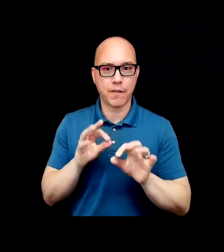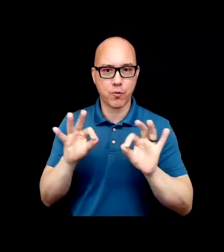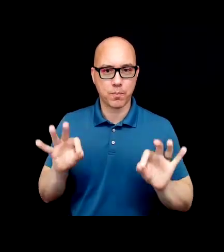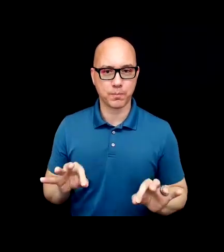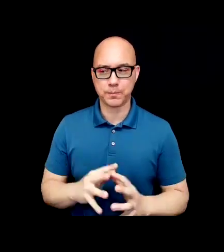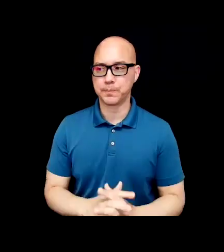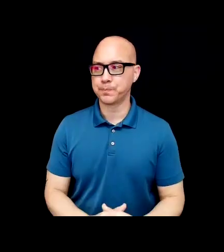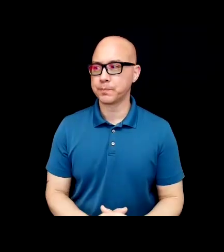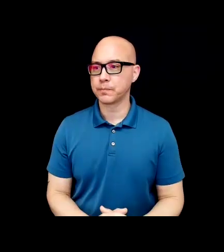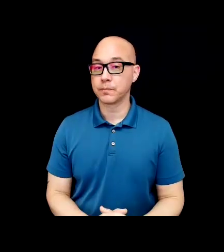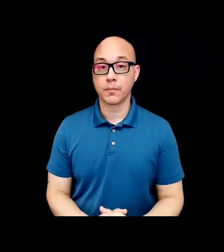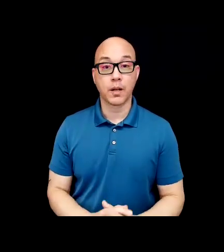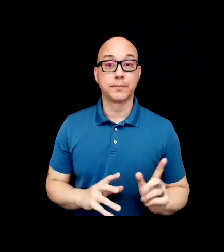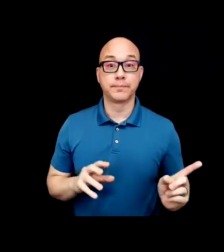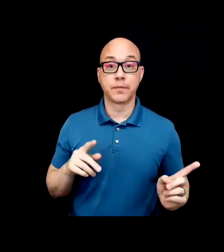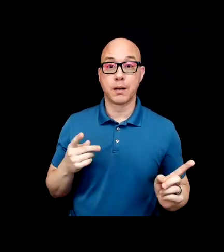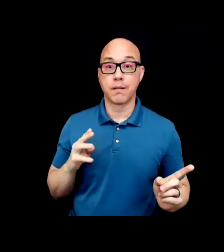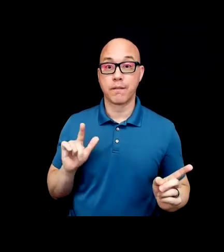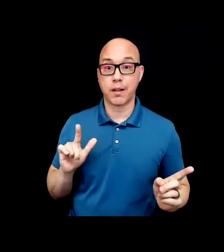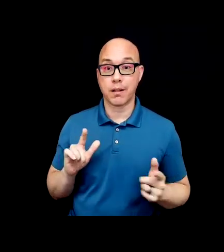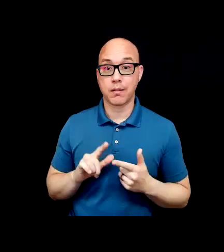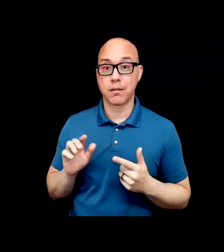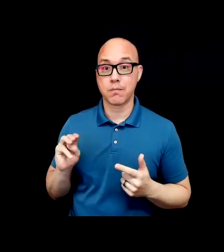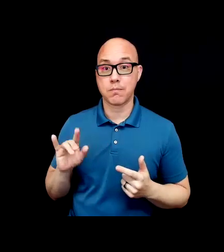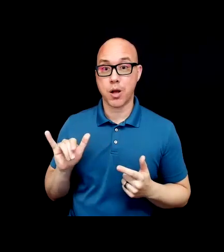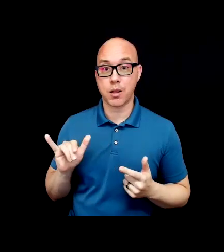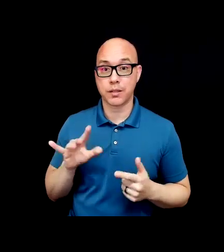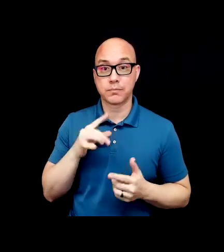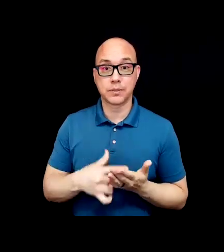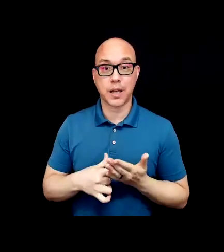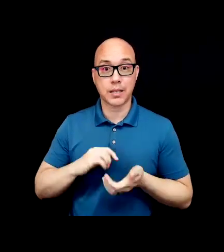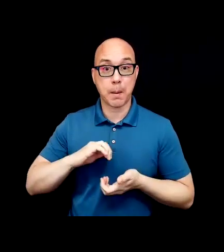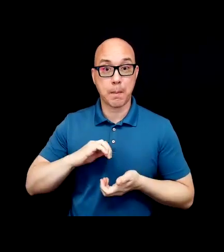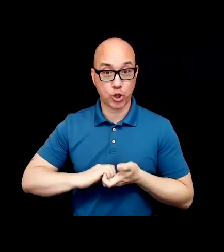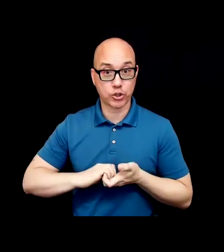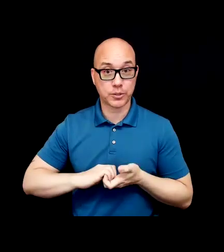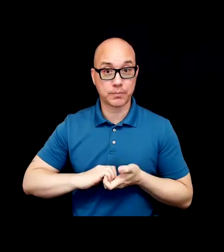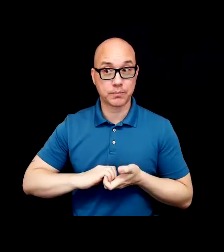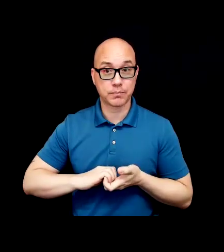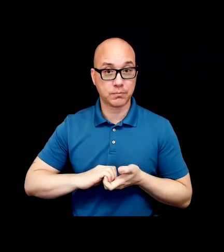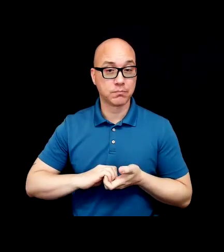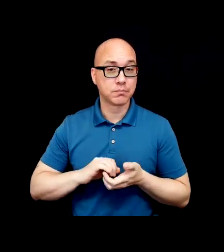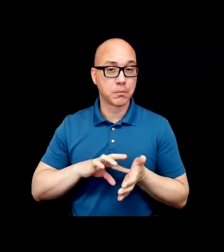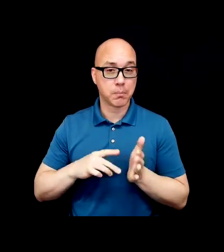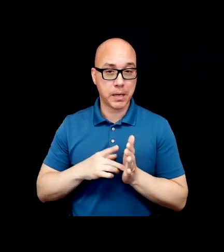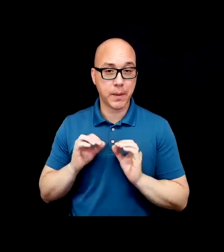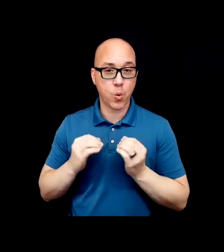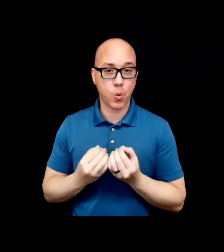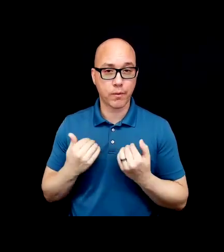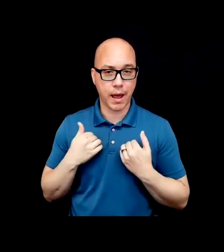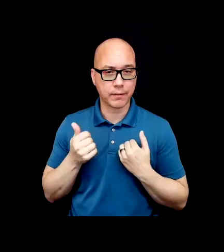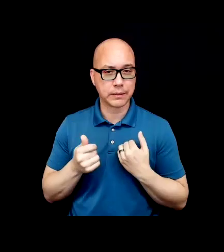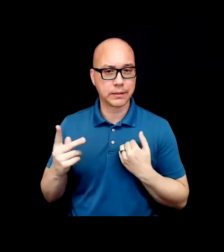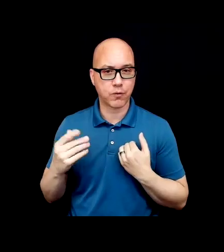So Phil and Molly talked about partnerships, so multi-member organizations. You have a